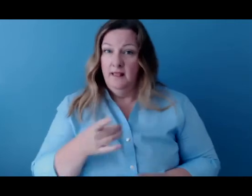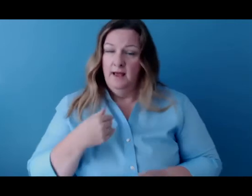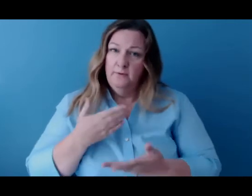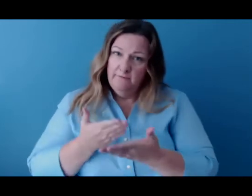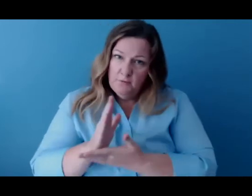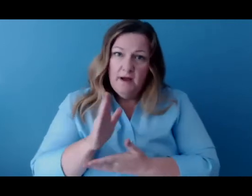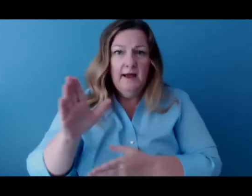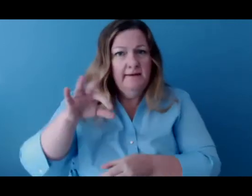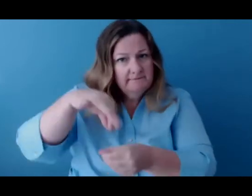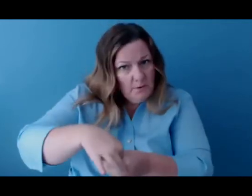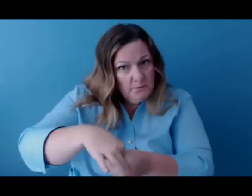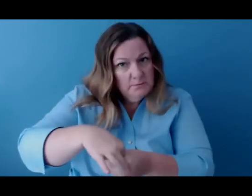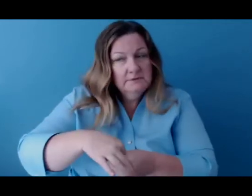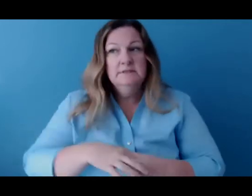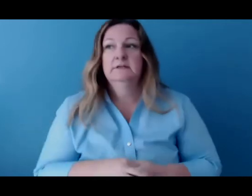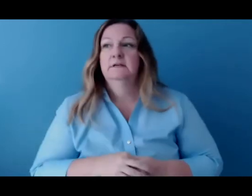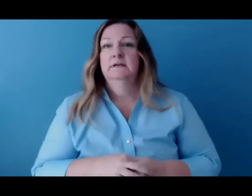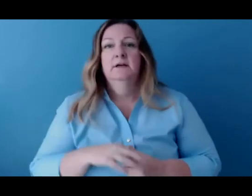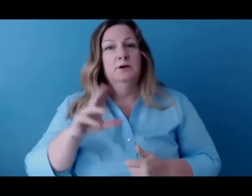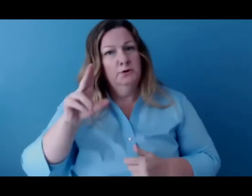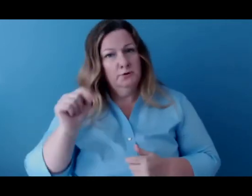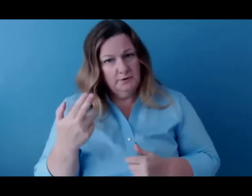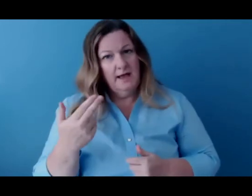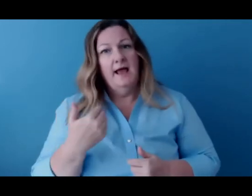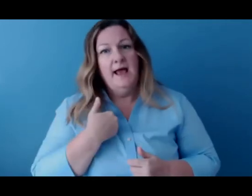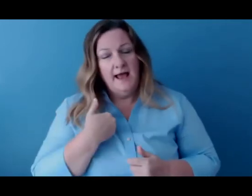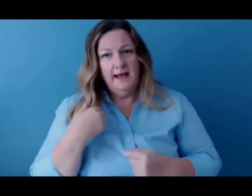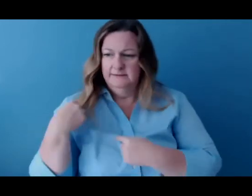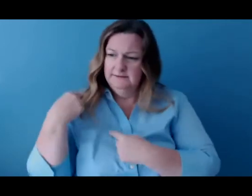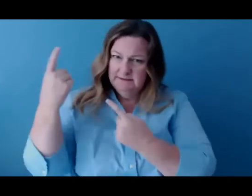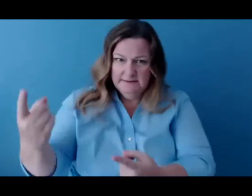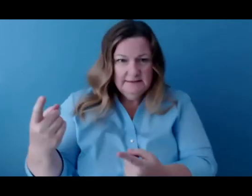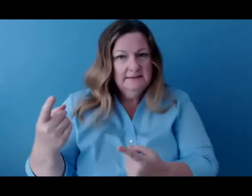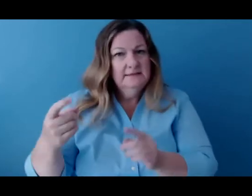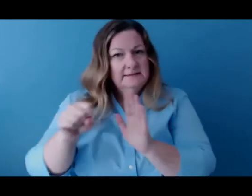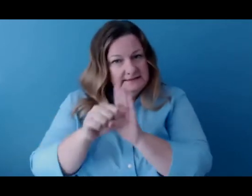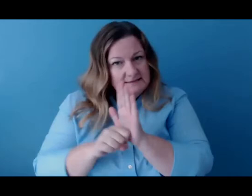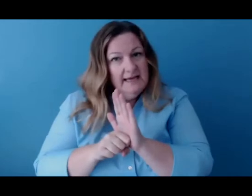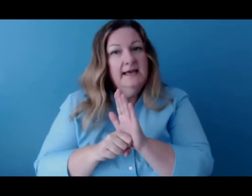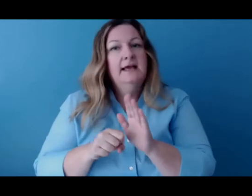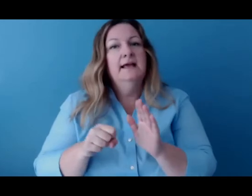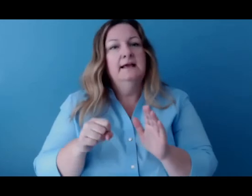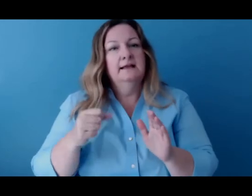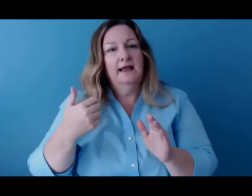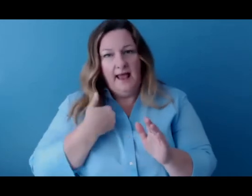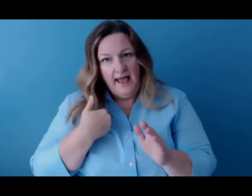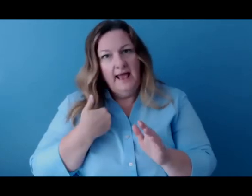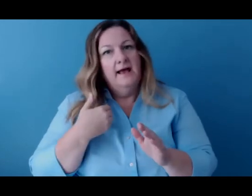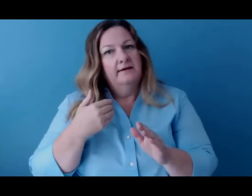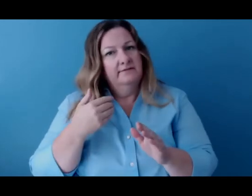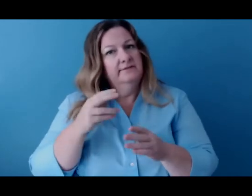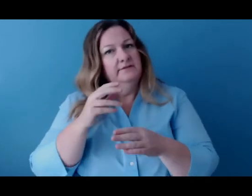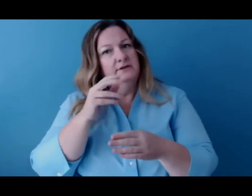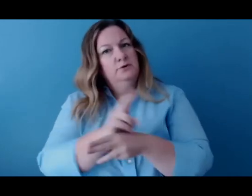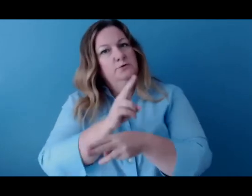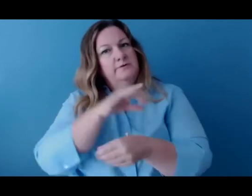vote. And Utah has been a state that has exercised mail-in voting. Now,